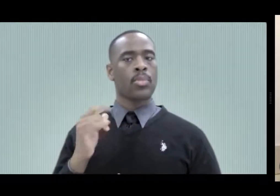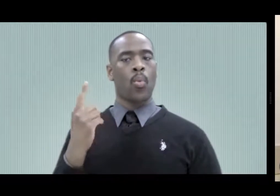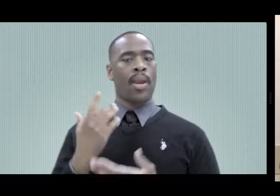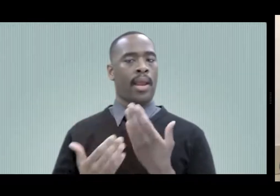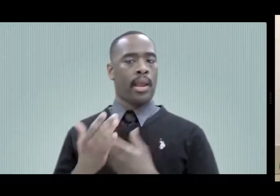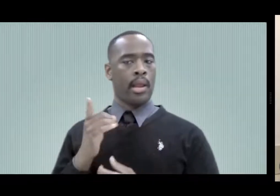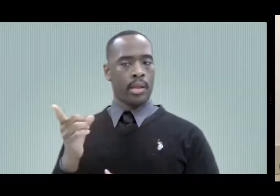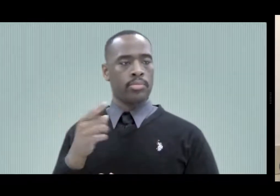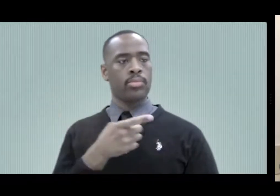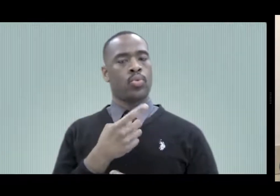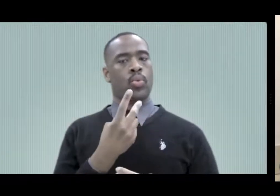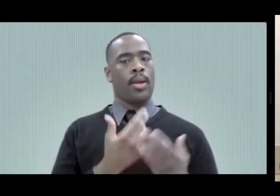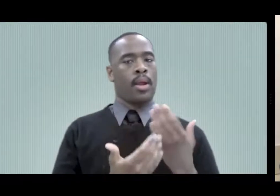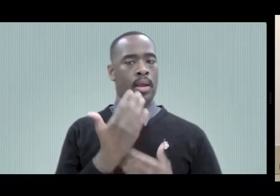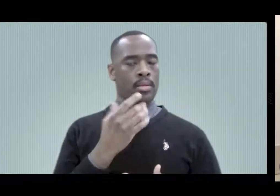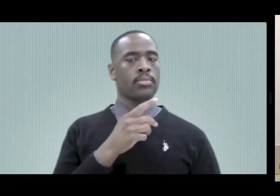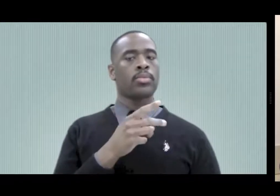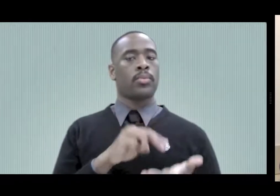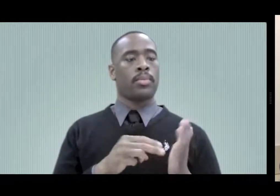And we noticed that